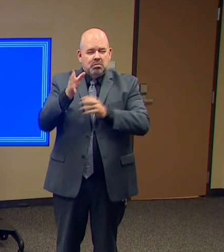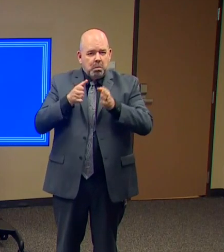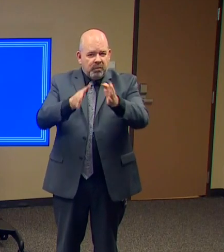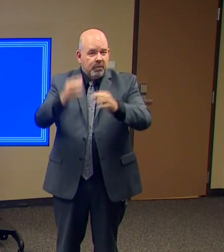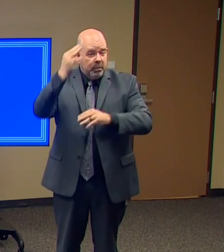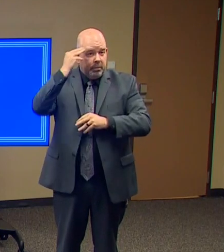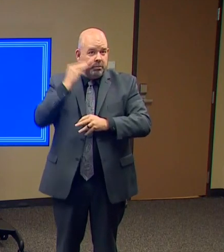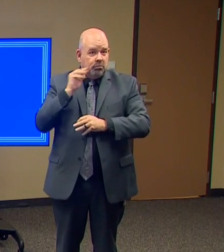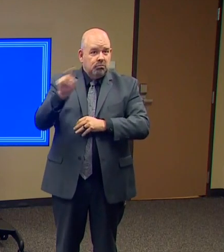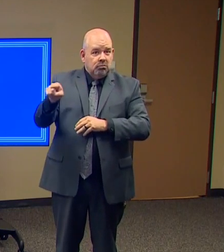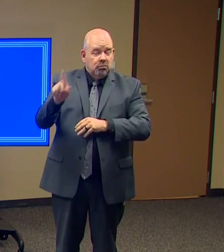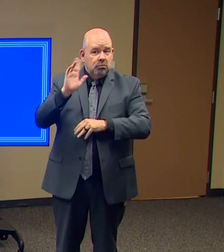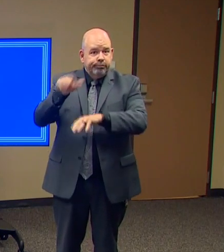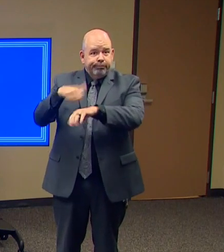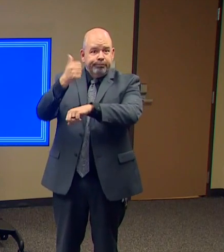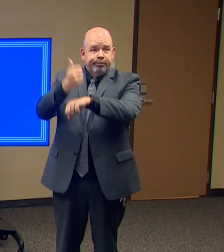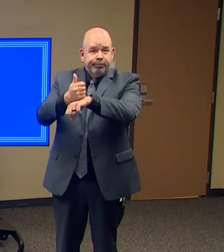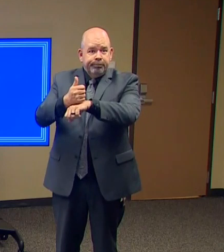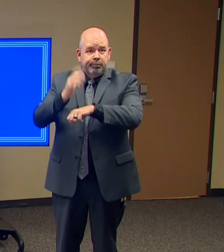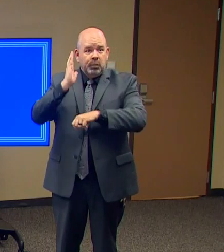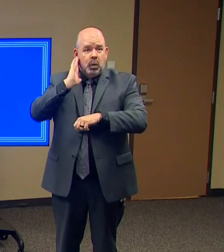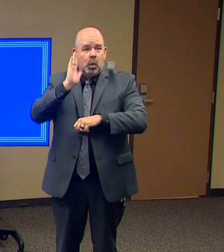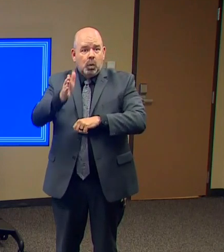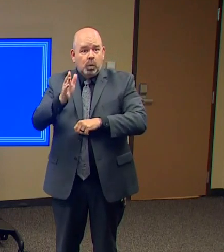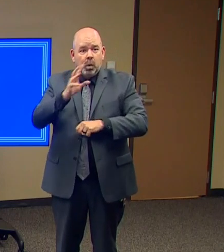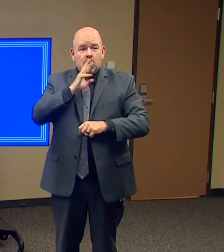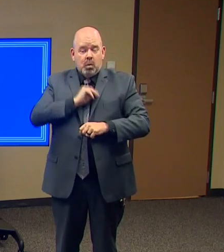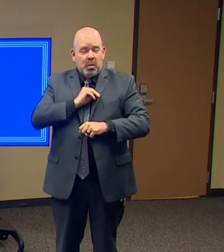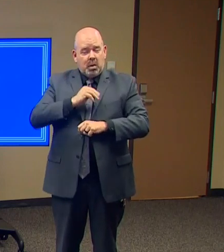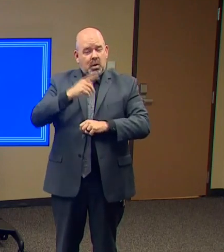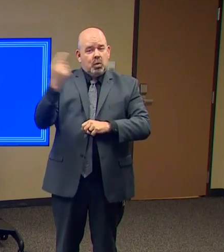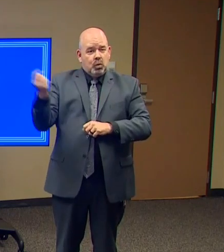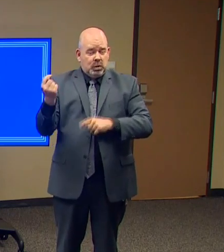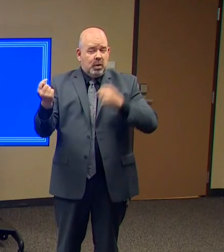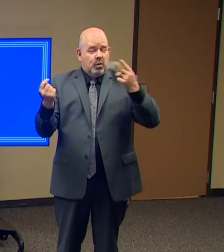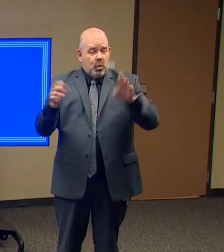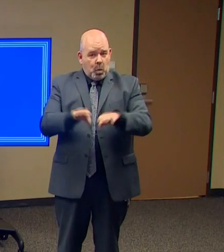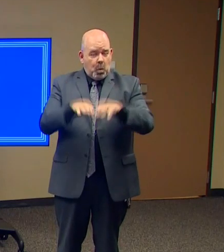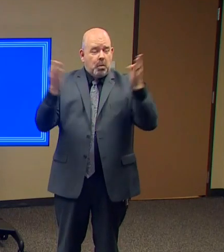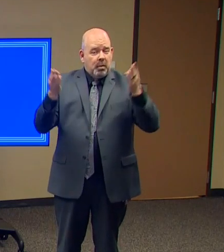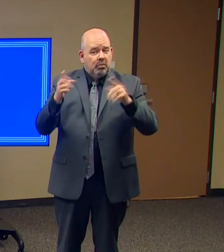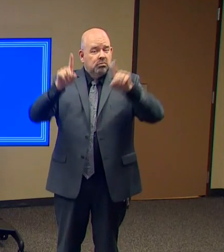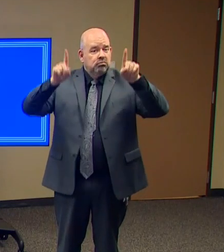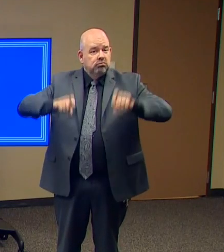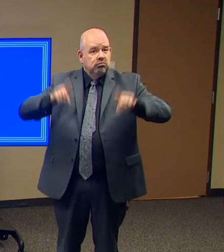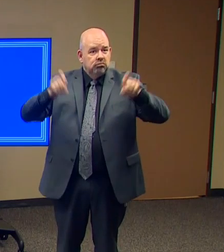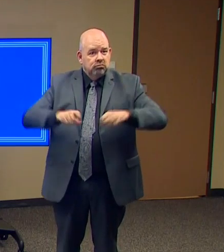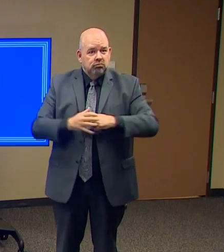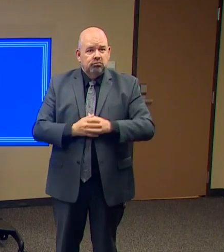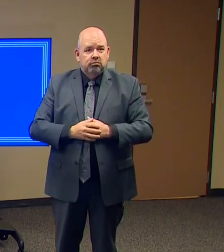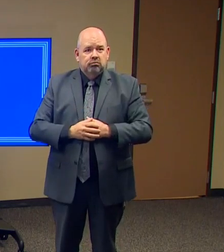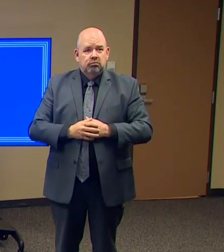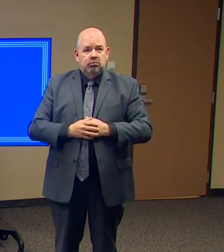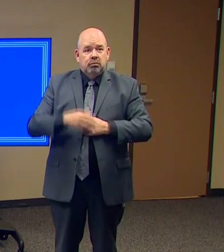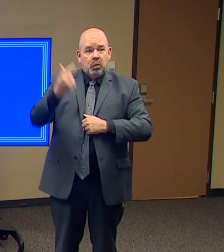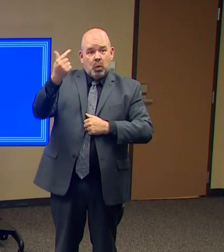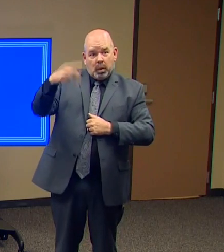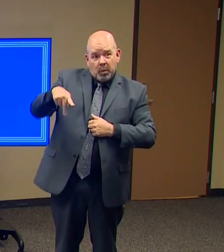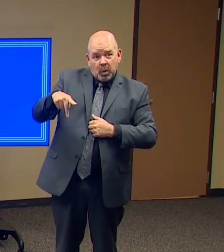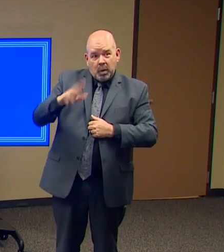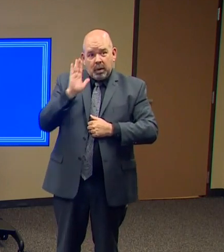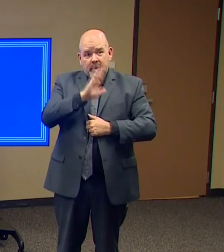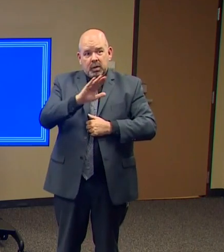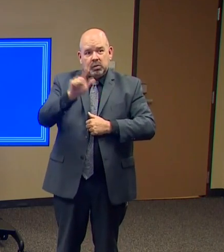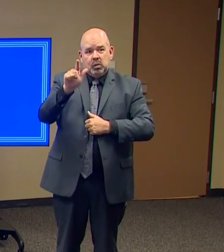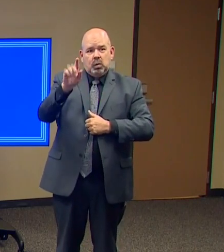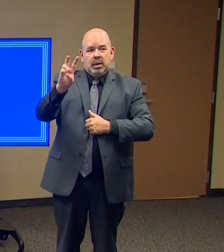Thursday starting June 16th. And then a drive-through site at 2650 State